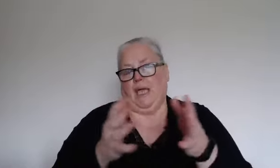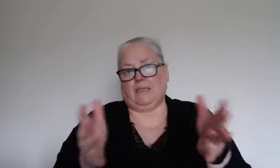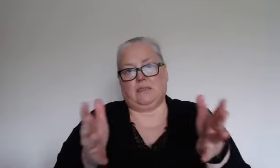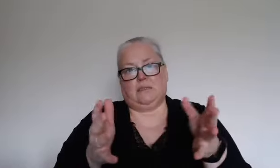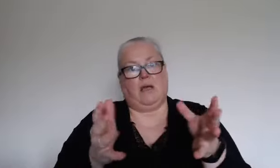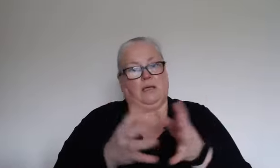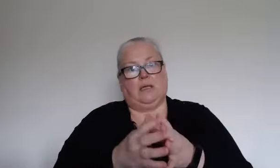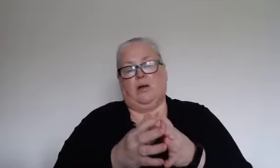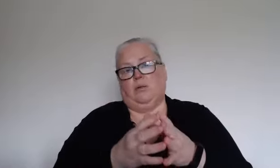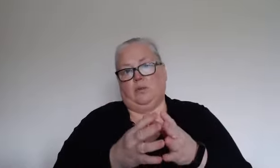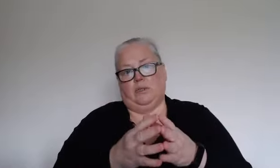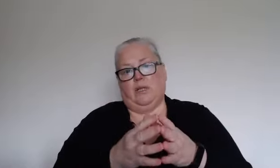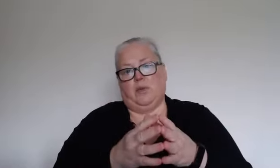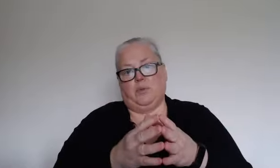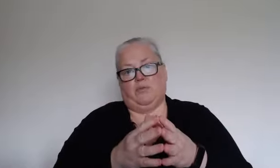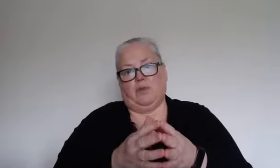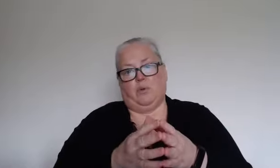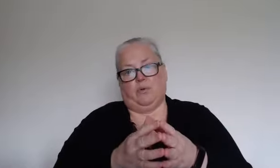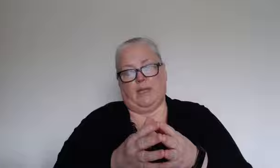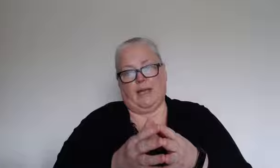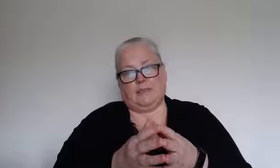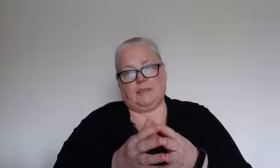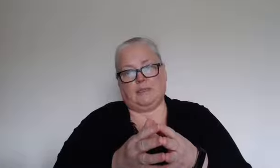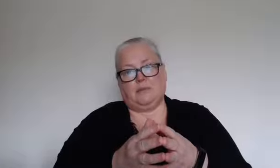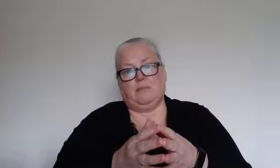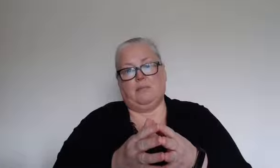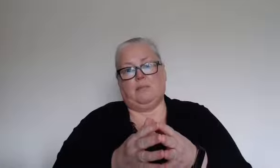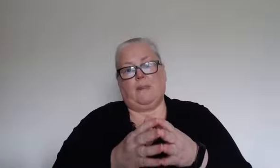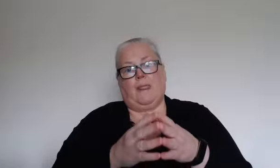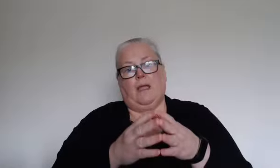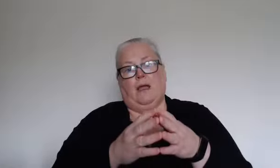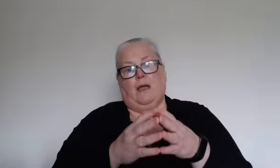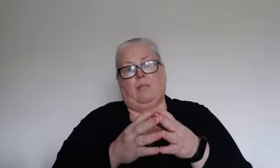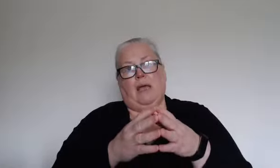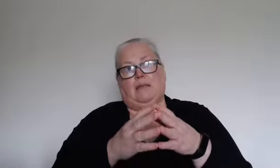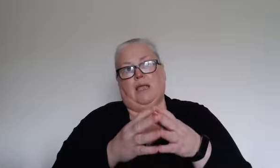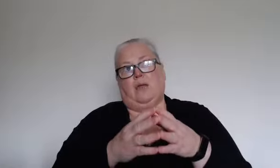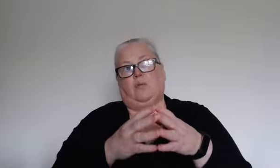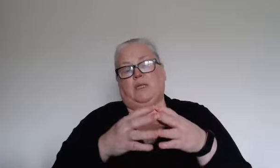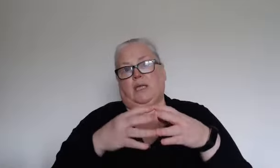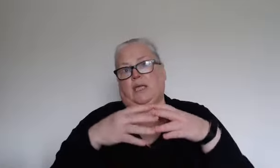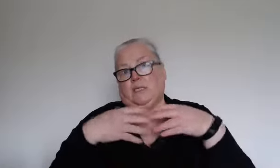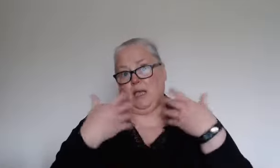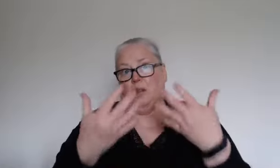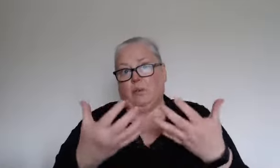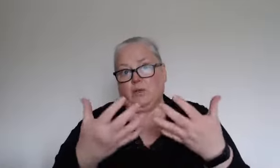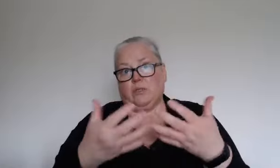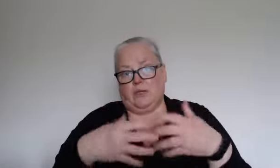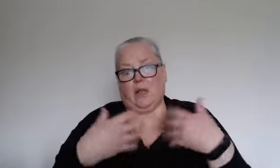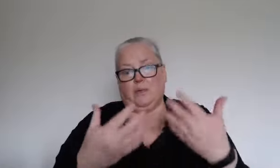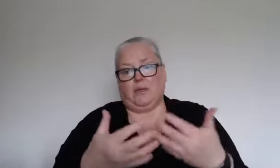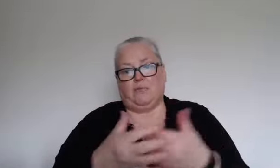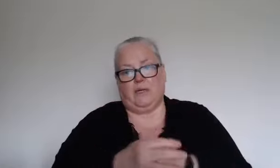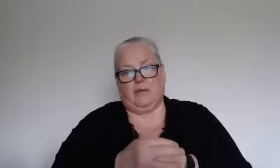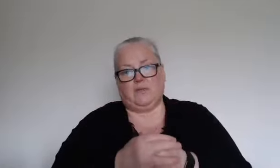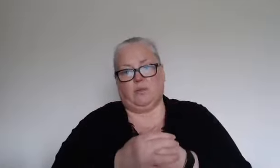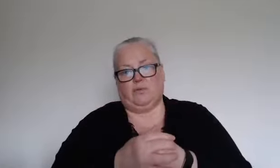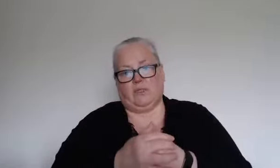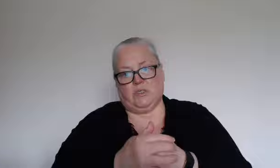Yes, alcohol will help you feel more relaxed. And then we think it's helping us, helping relieve some of our